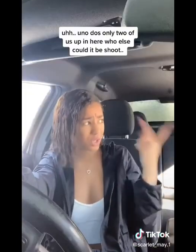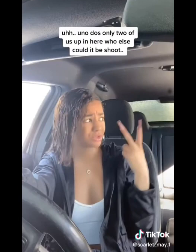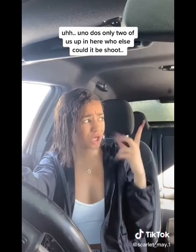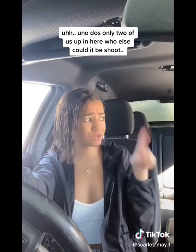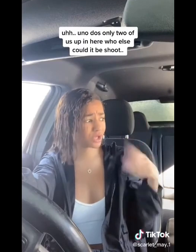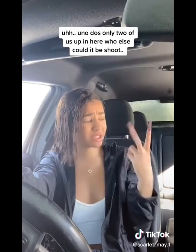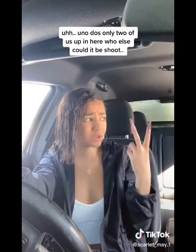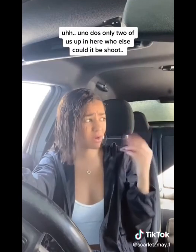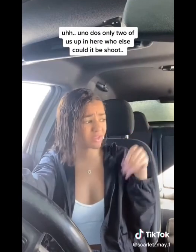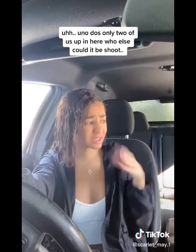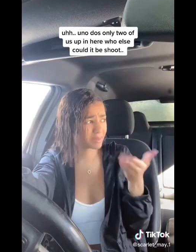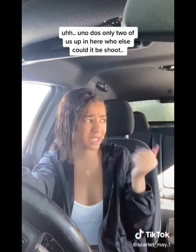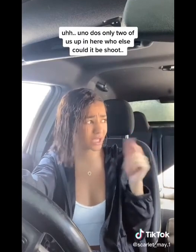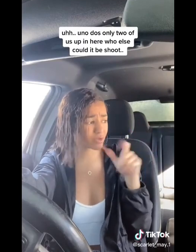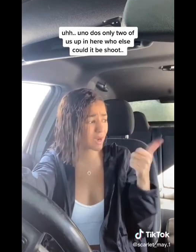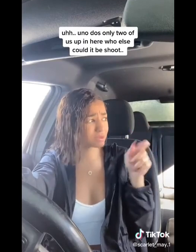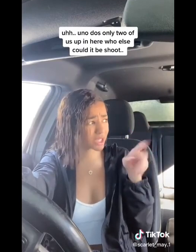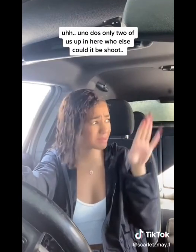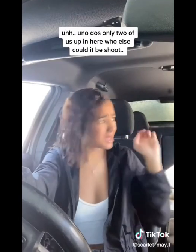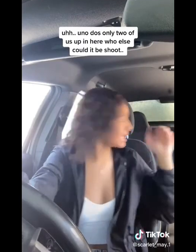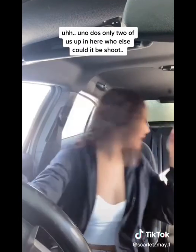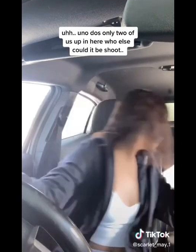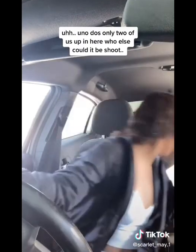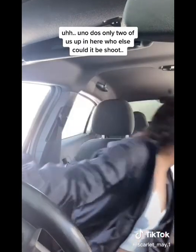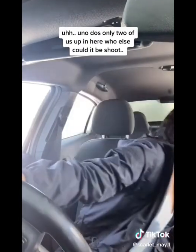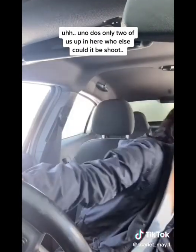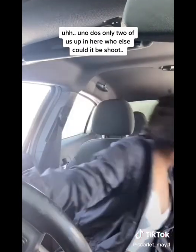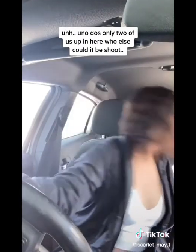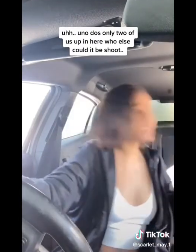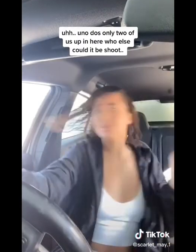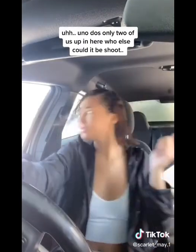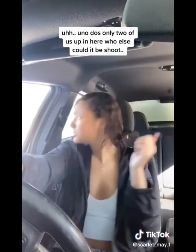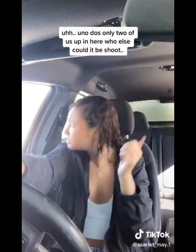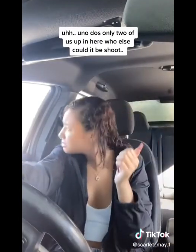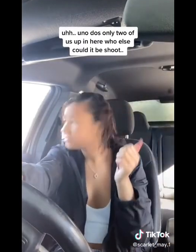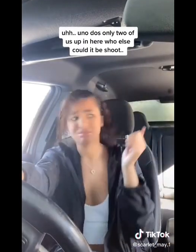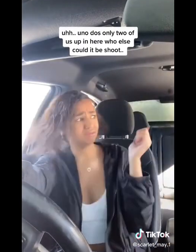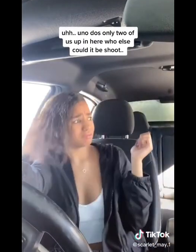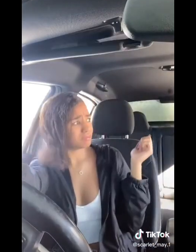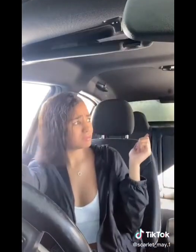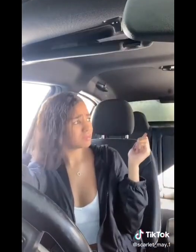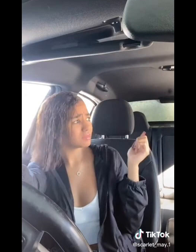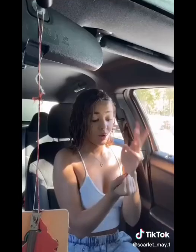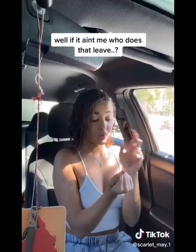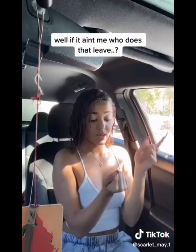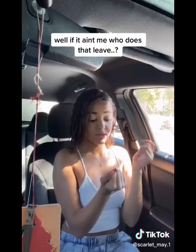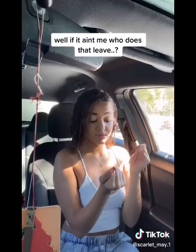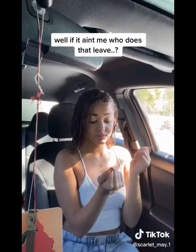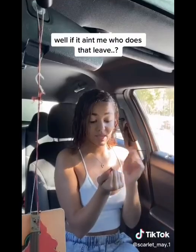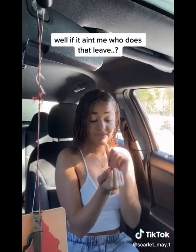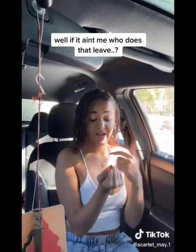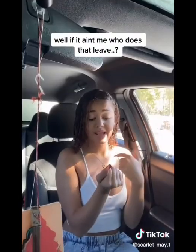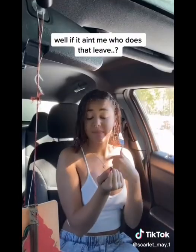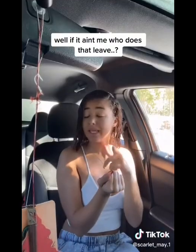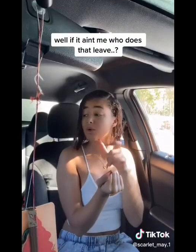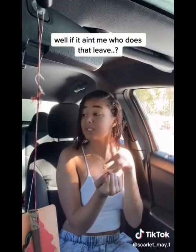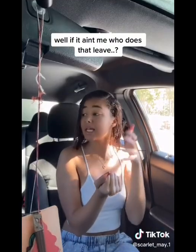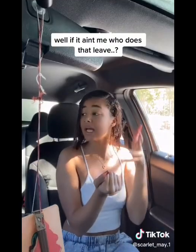dos, only two of us up in here. Who else could it be? Shoot. Well, if it ain't me, who did that